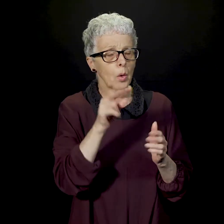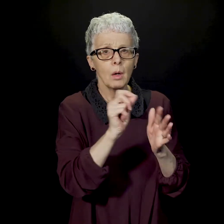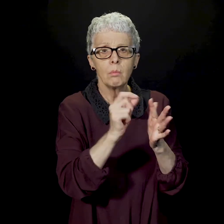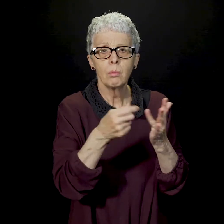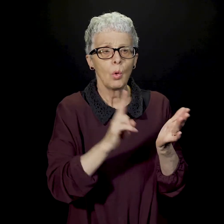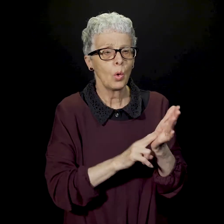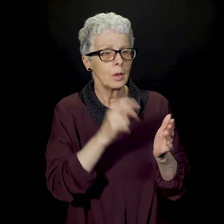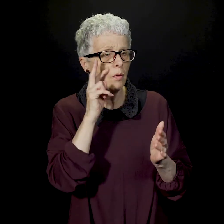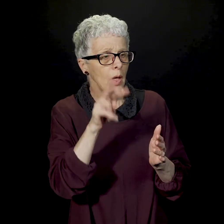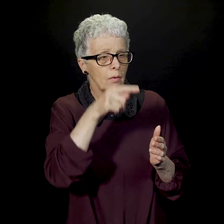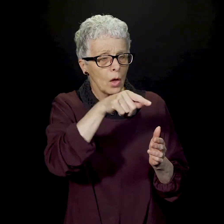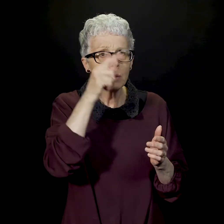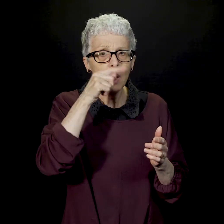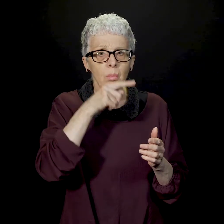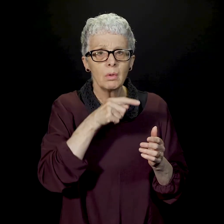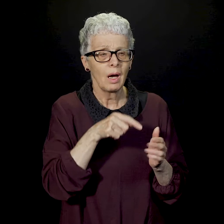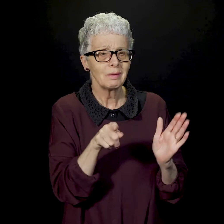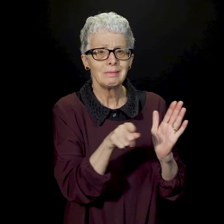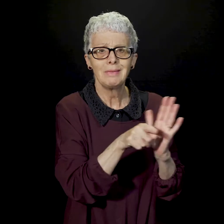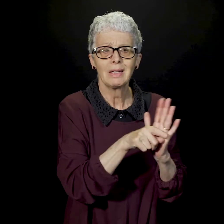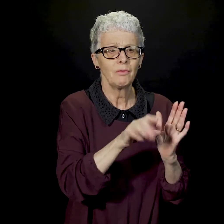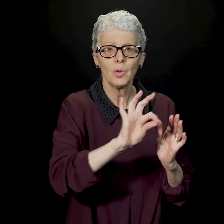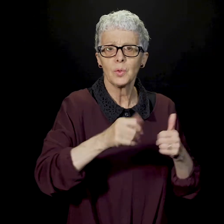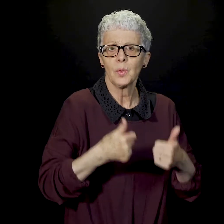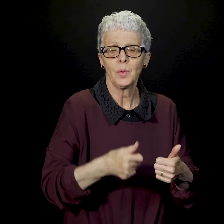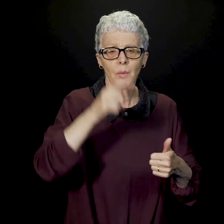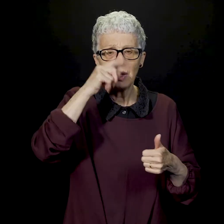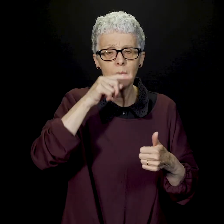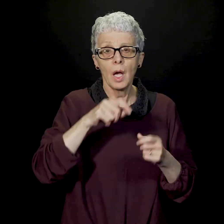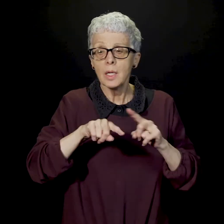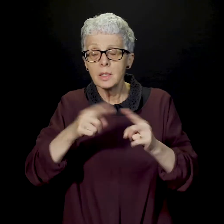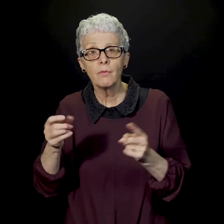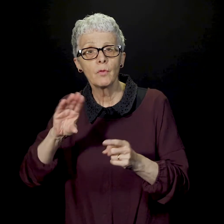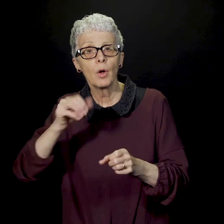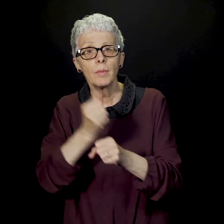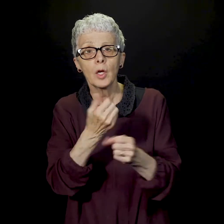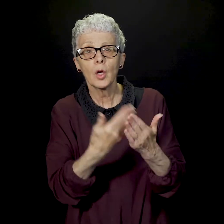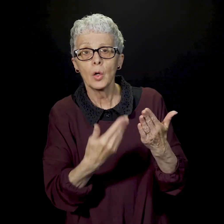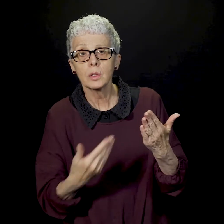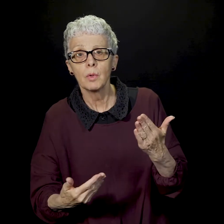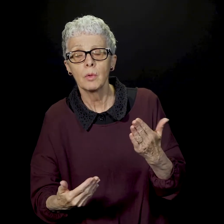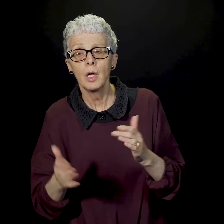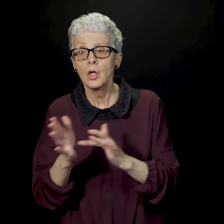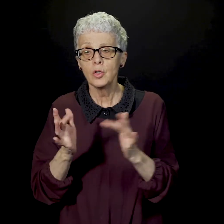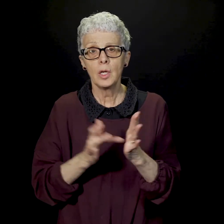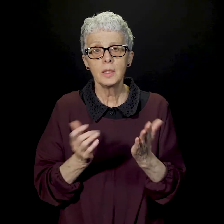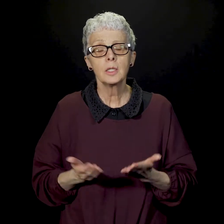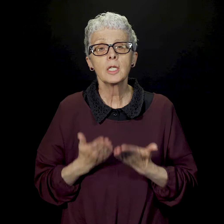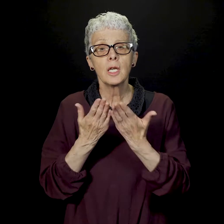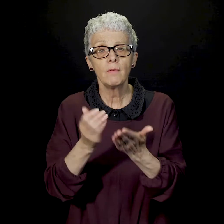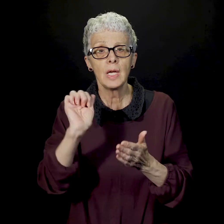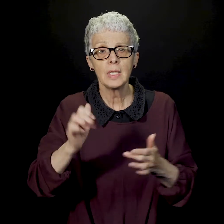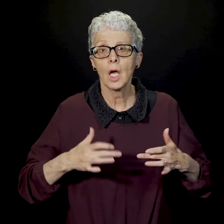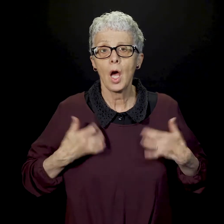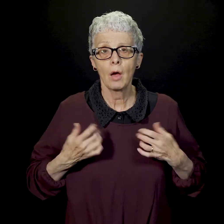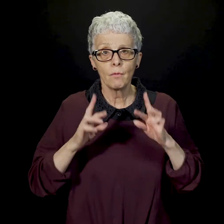And that's the difference. The difference of the gospel is that Jesus would give his life, including us, for